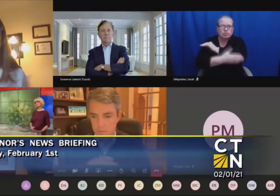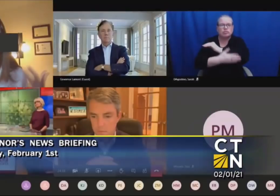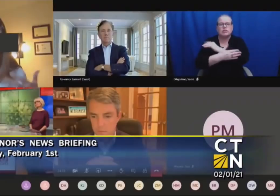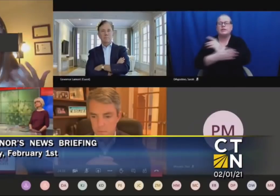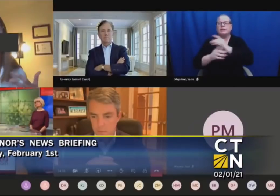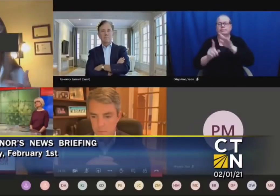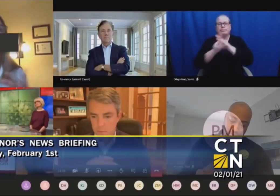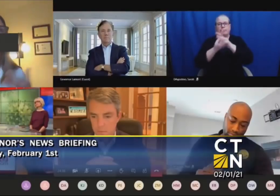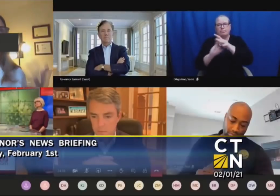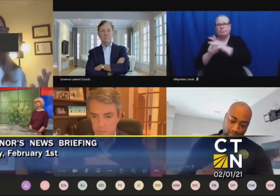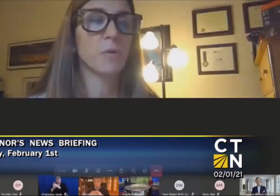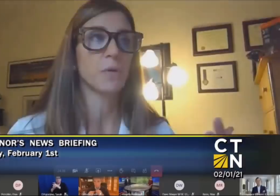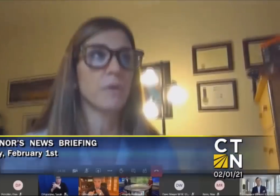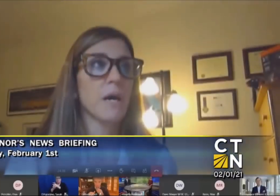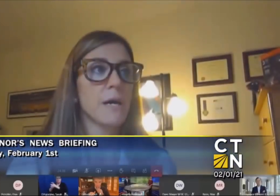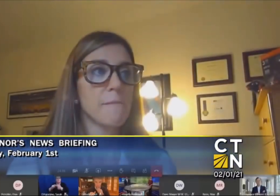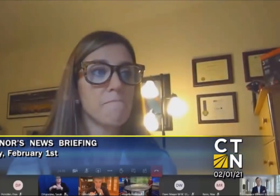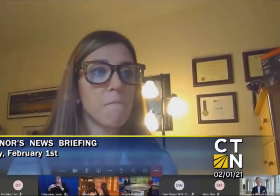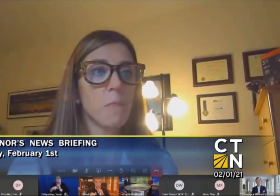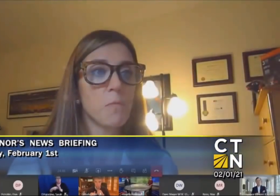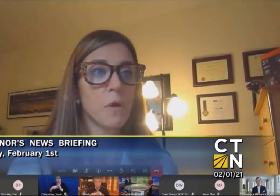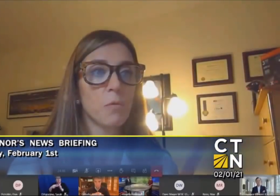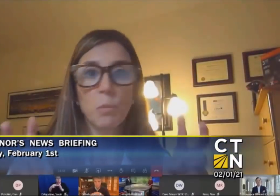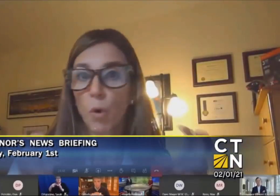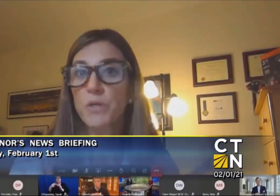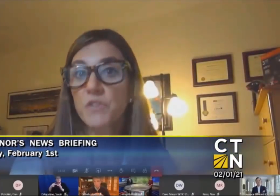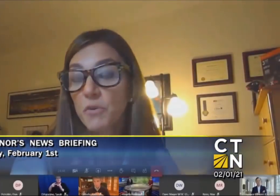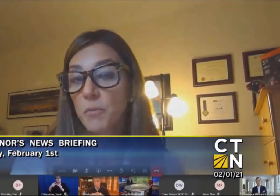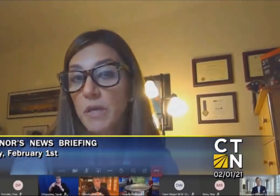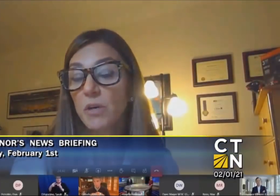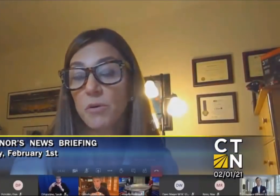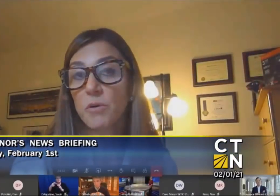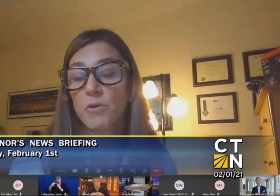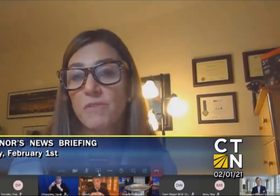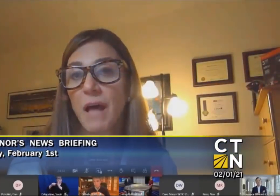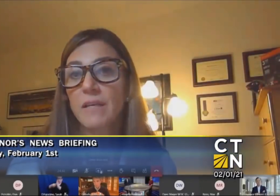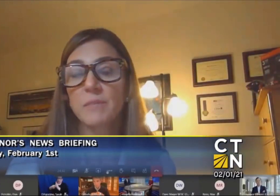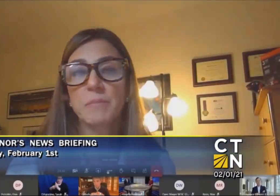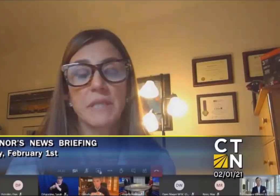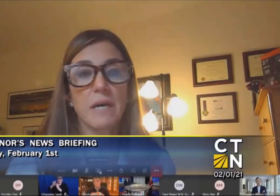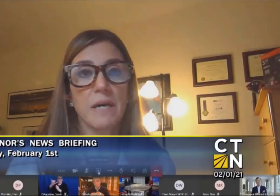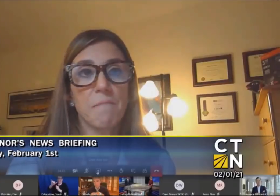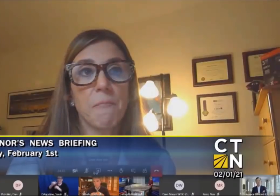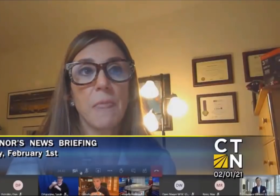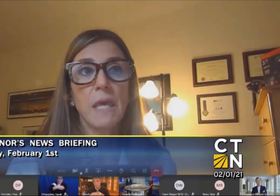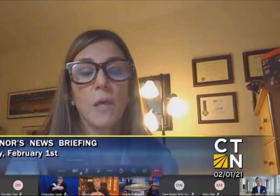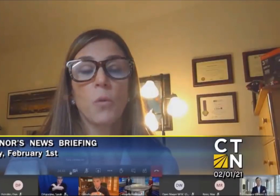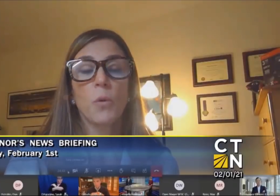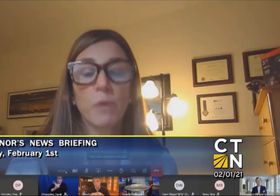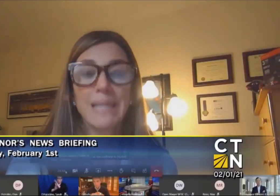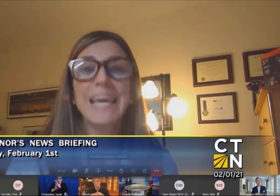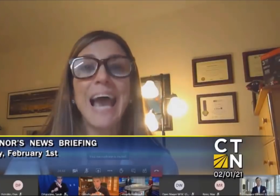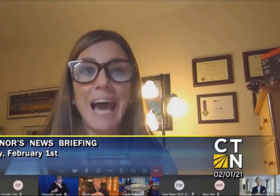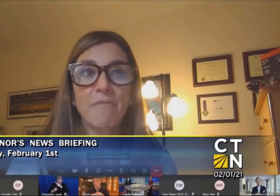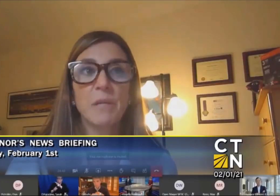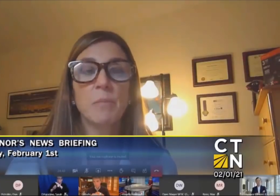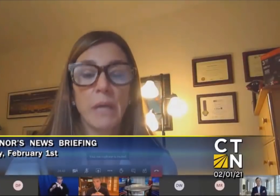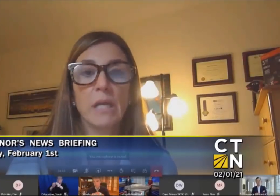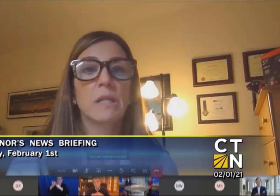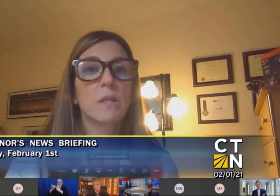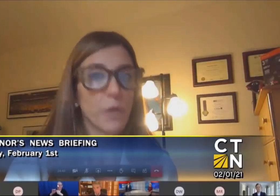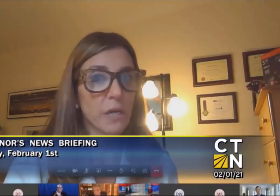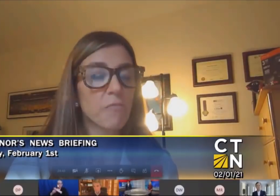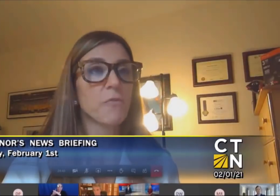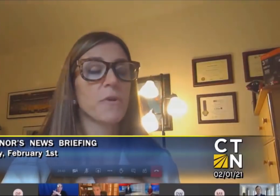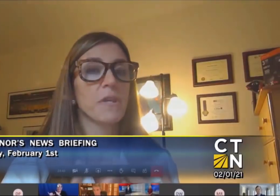doesn't necessarily mean that's where they were born, so to speak, or developed. We really